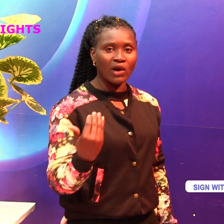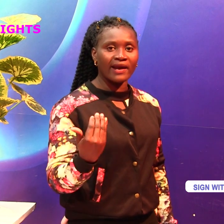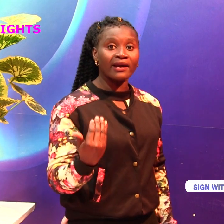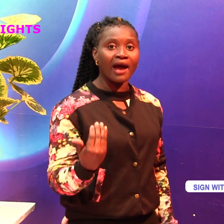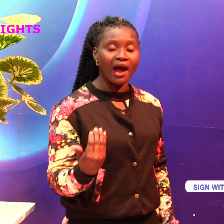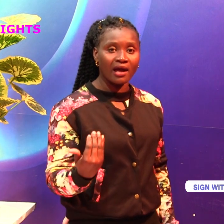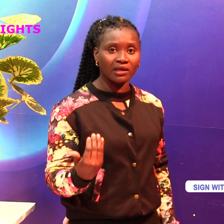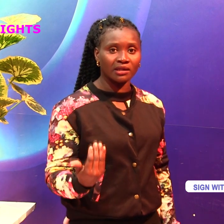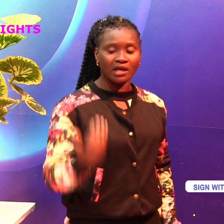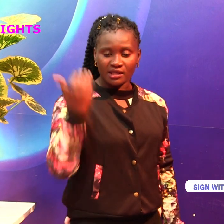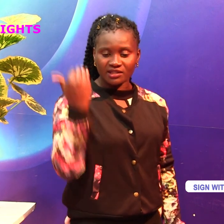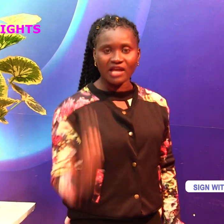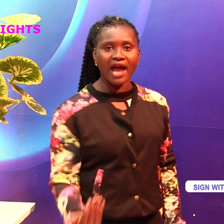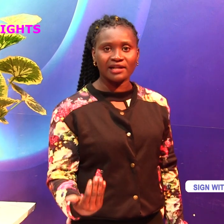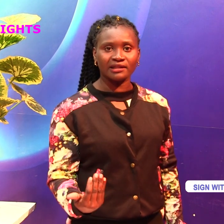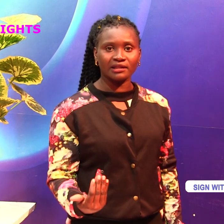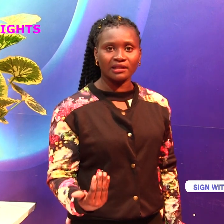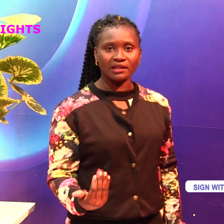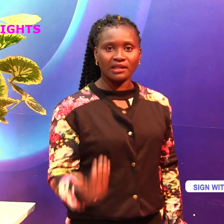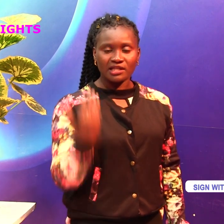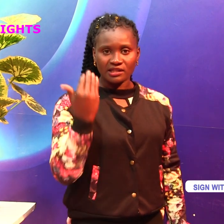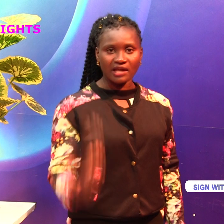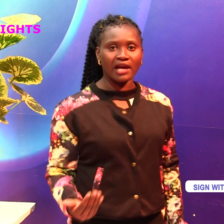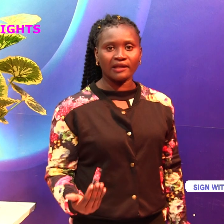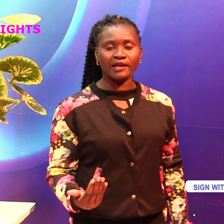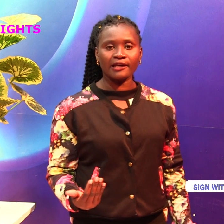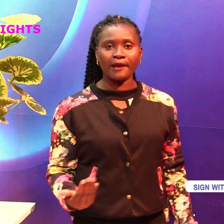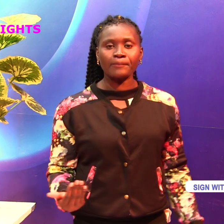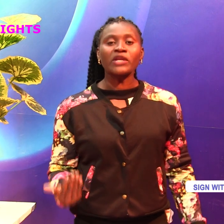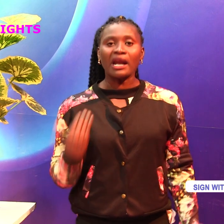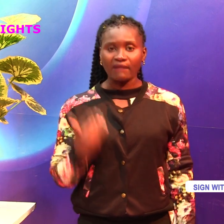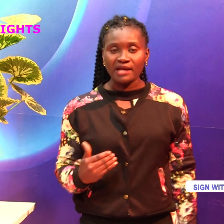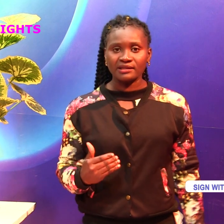one hand, child, child. And then rights.